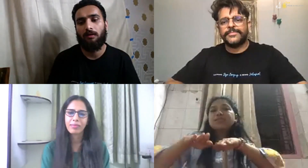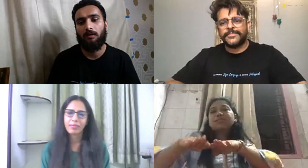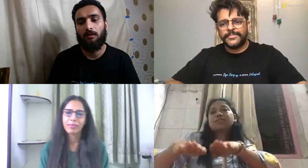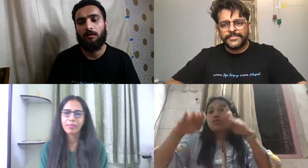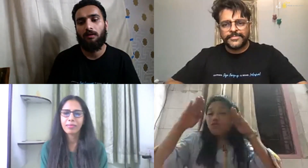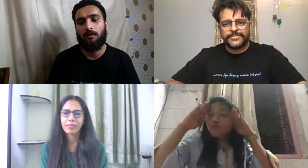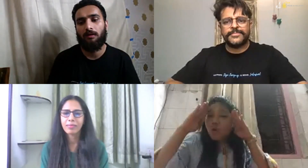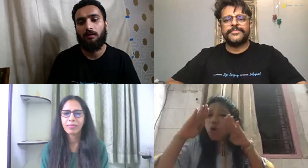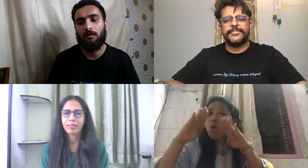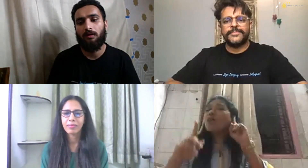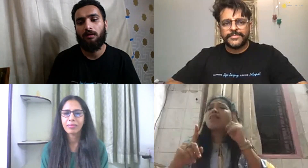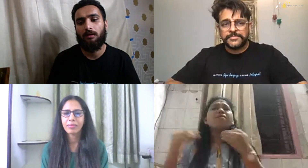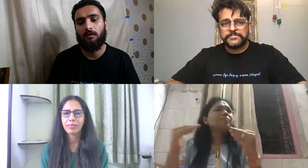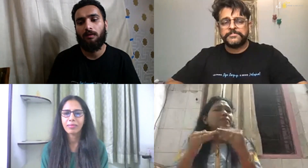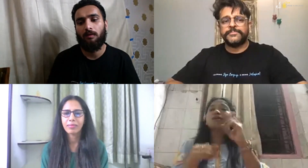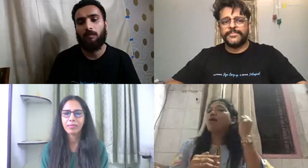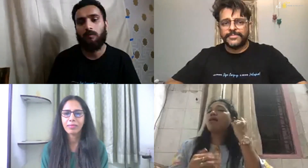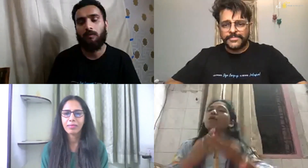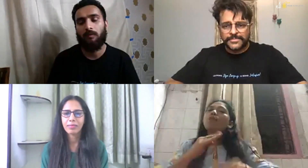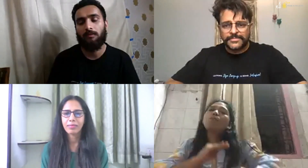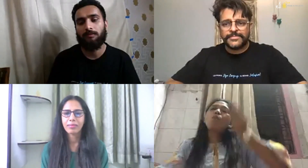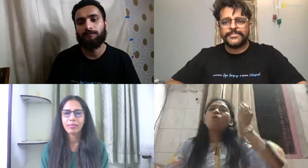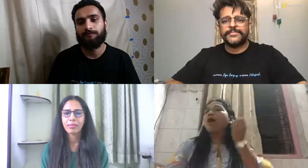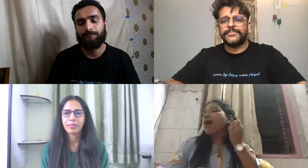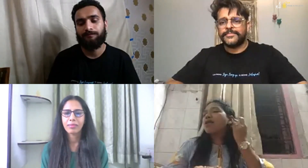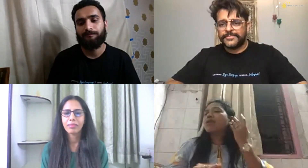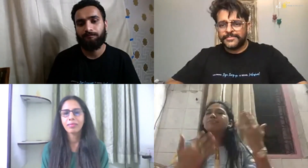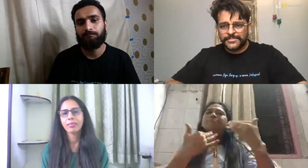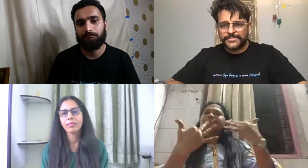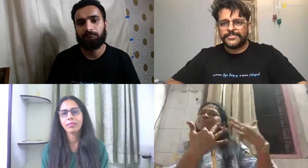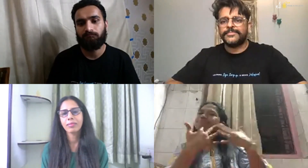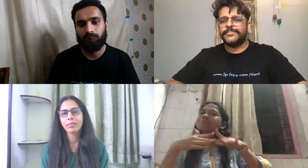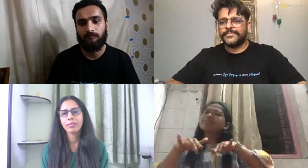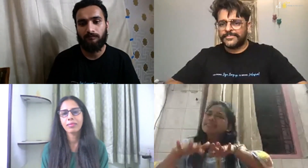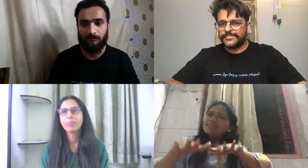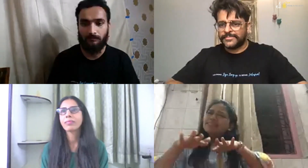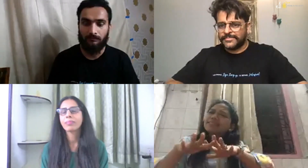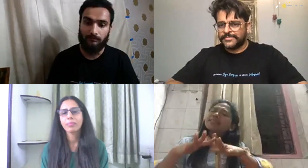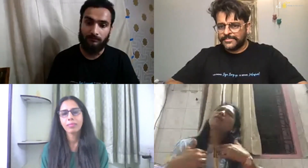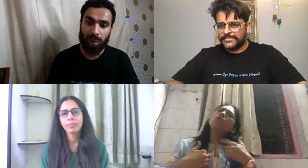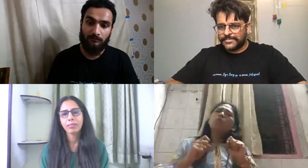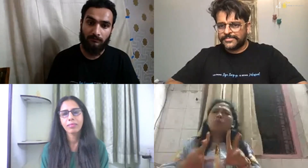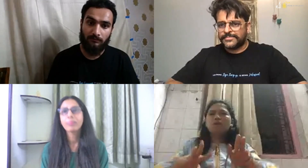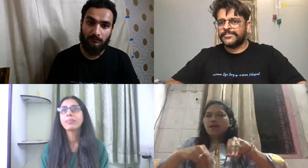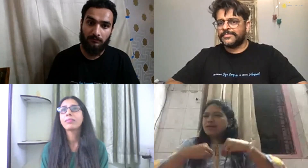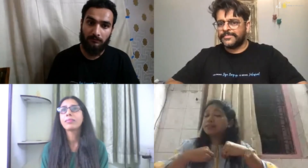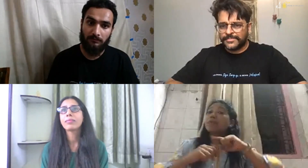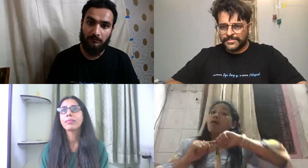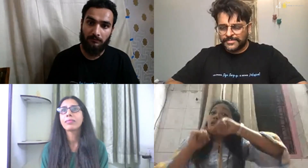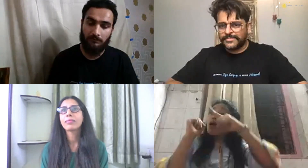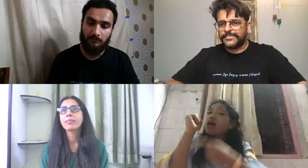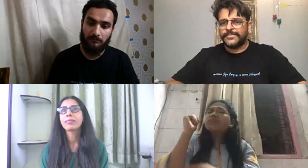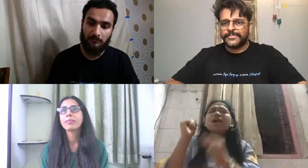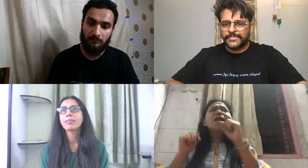been present to my home. You know, I've been focusing on my tailoring work as well. So I've been meeting with more hearing people, and I've